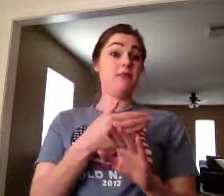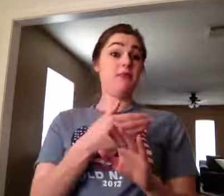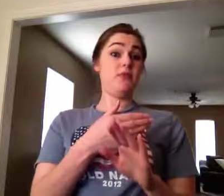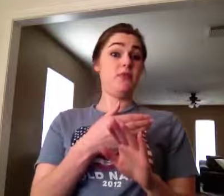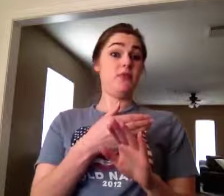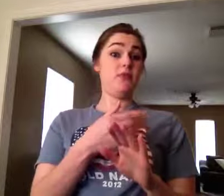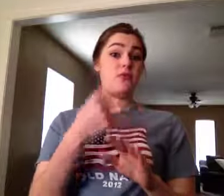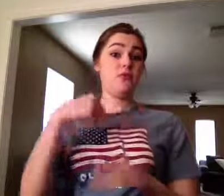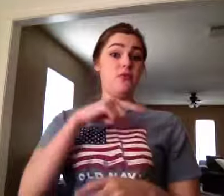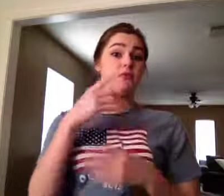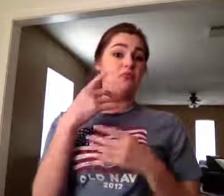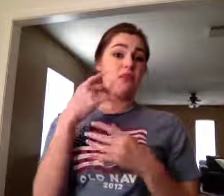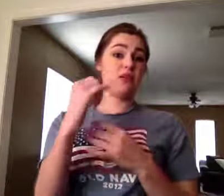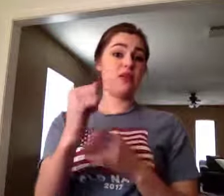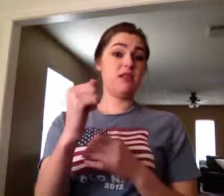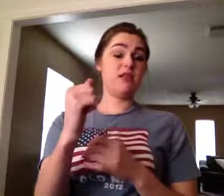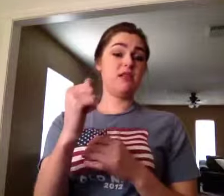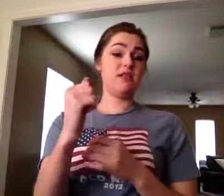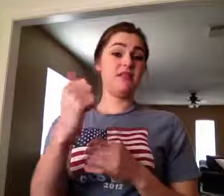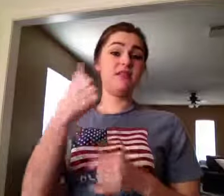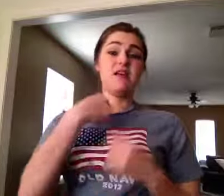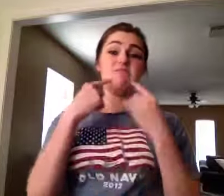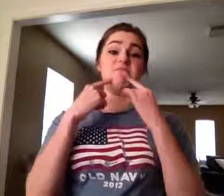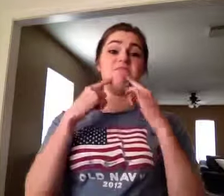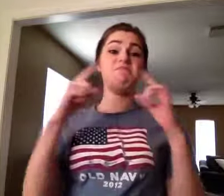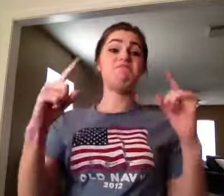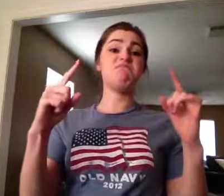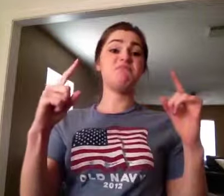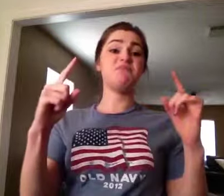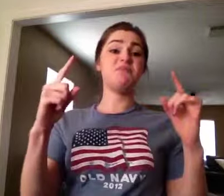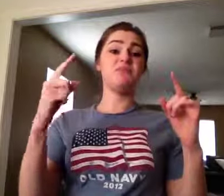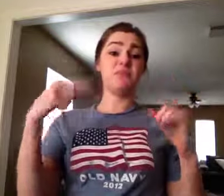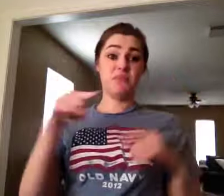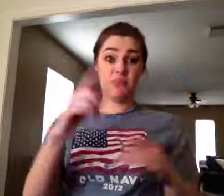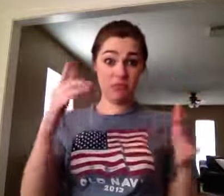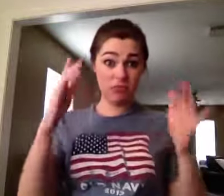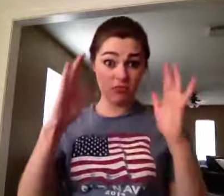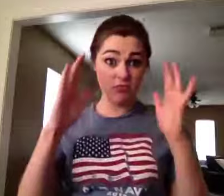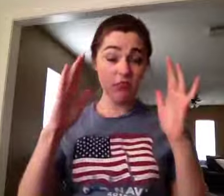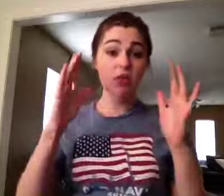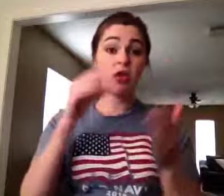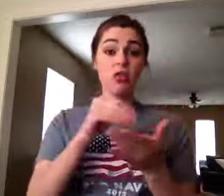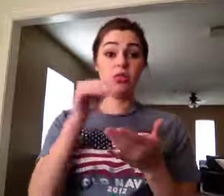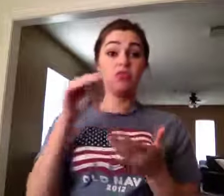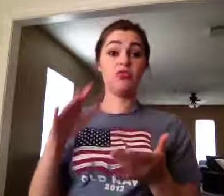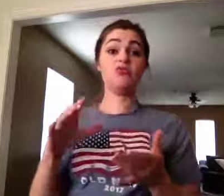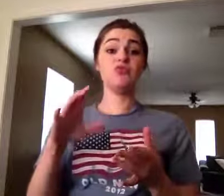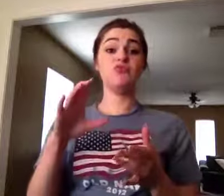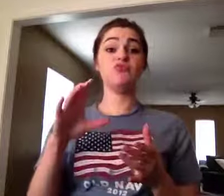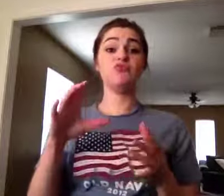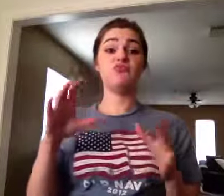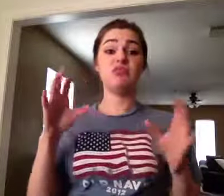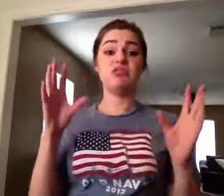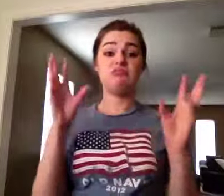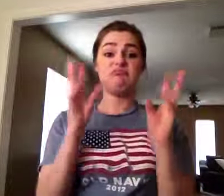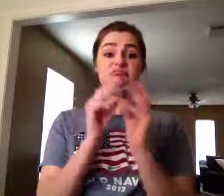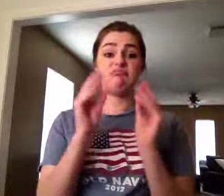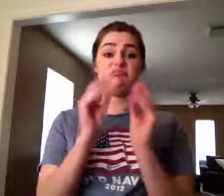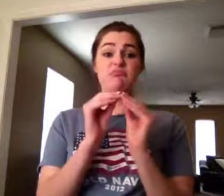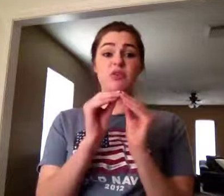please. This applies to a couple of you. The student council will meet as scheduled on Wednesday, but the room has changed,